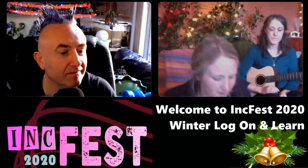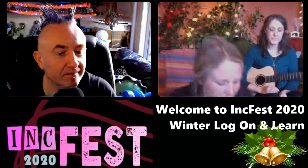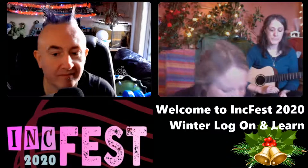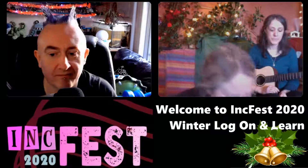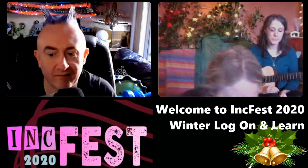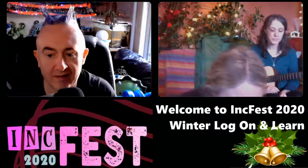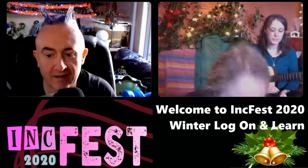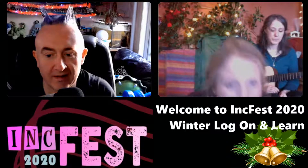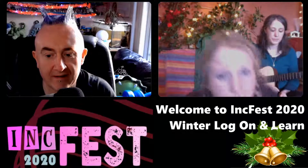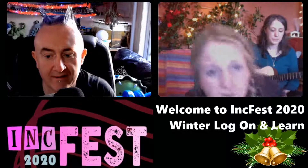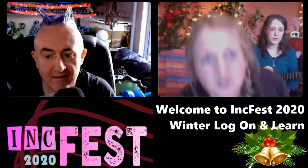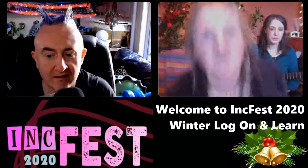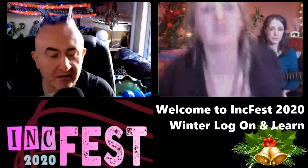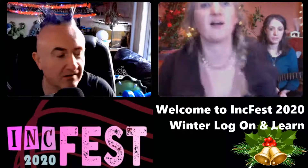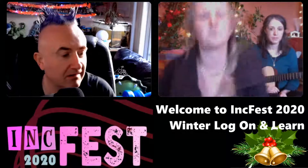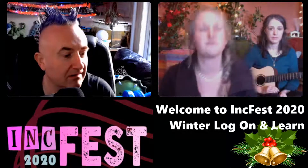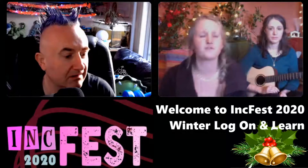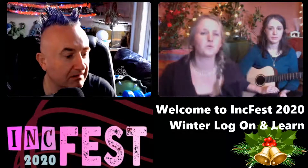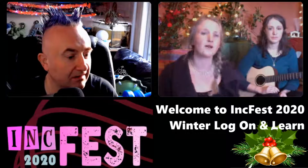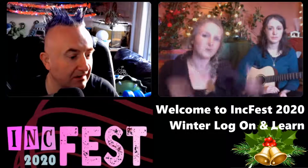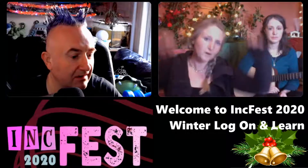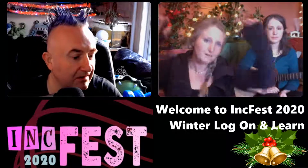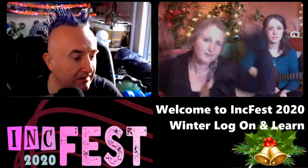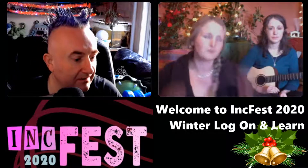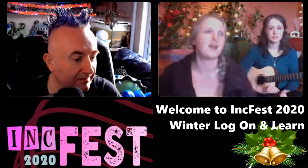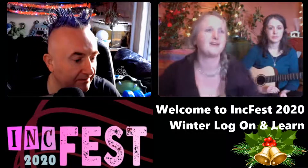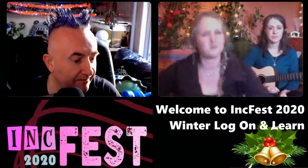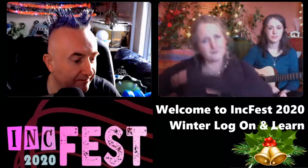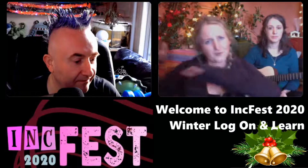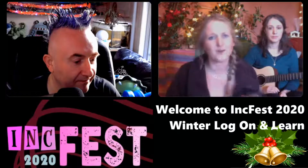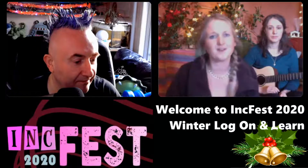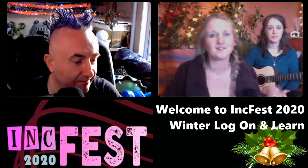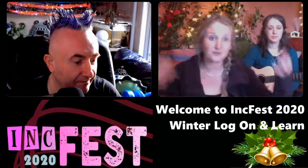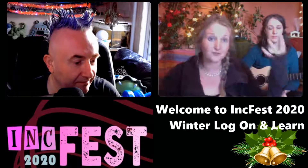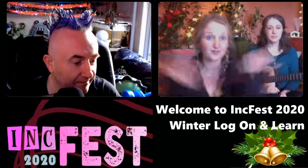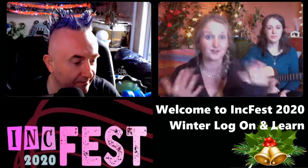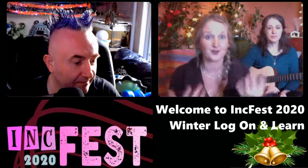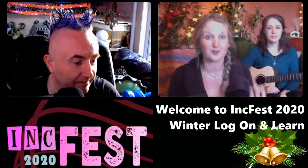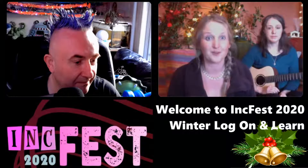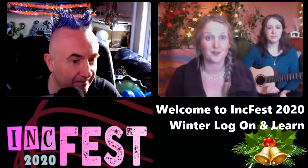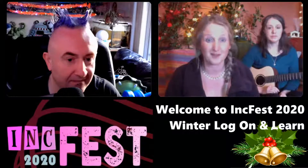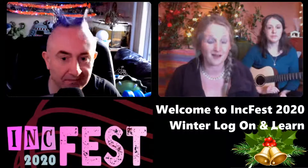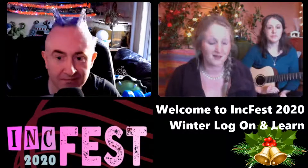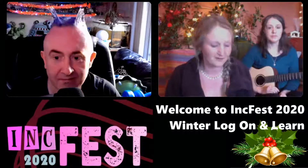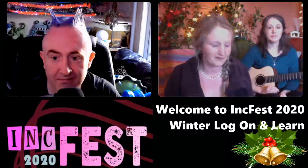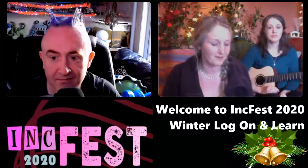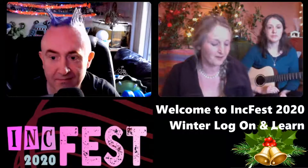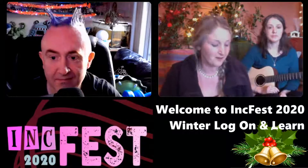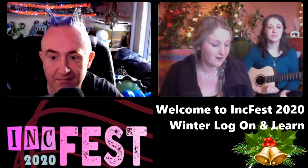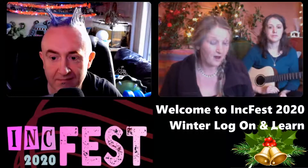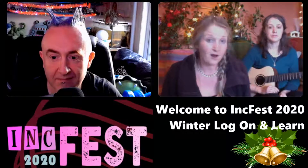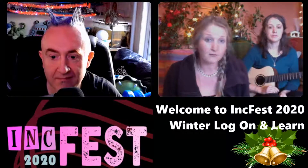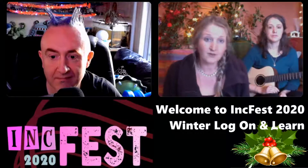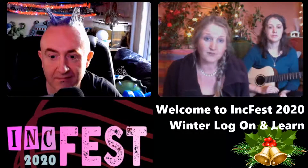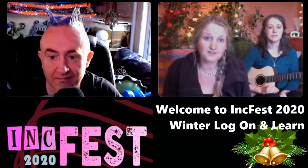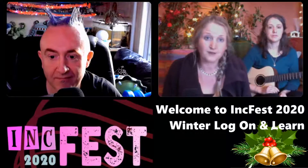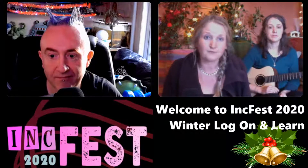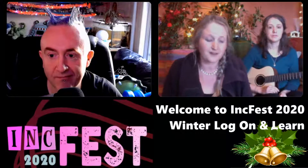Flowing. So if we think about that with the weather, with the rain, with the wind, with the snow that maybe can't coming, our rivers are filling